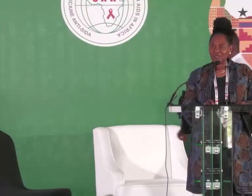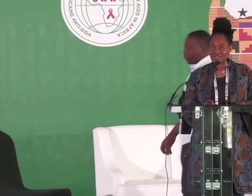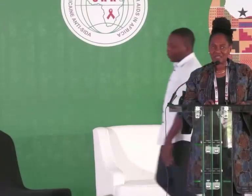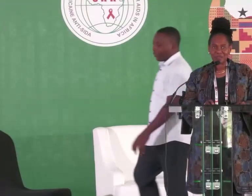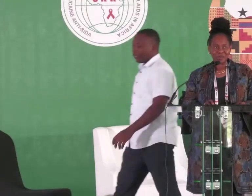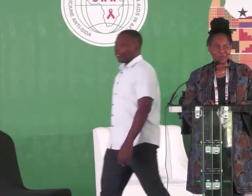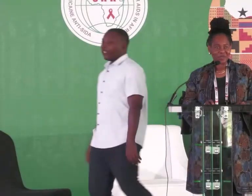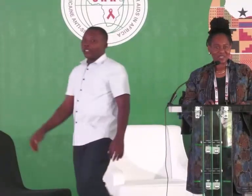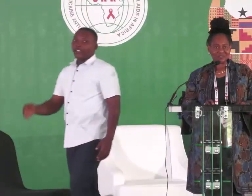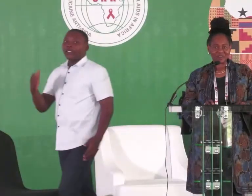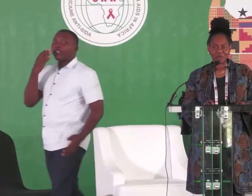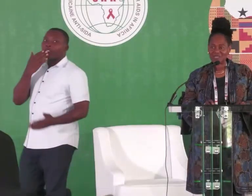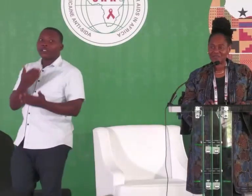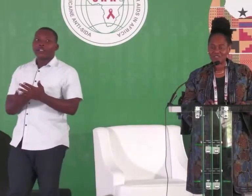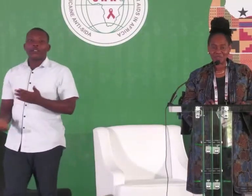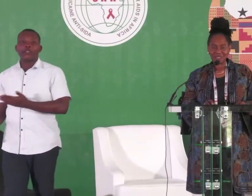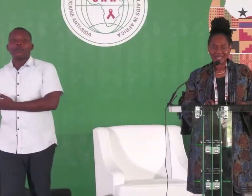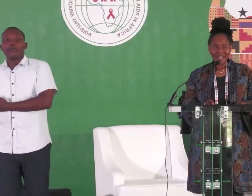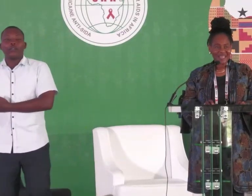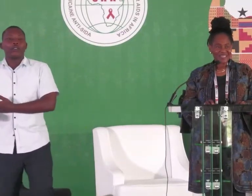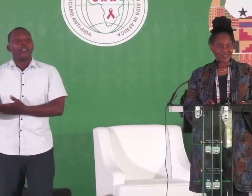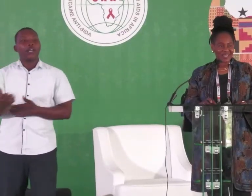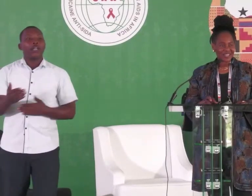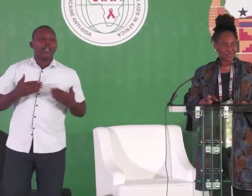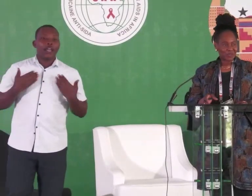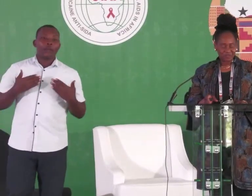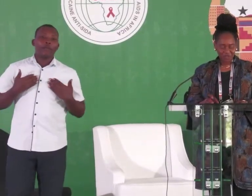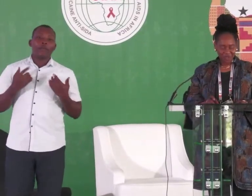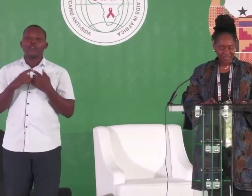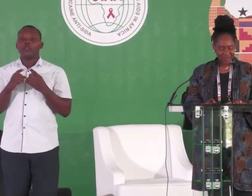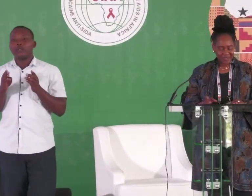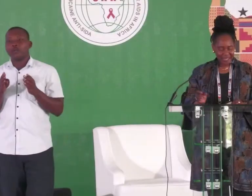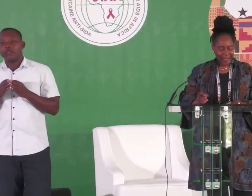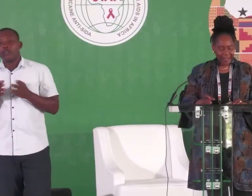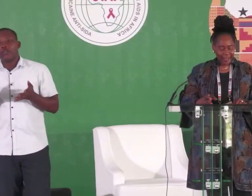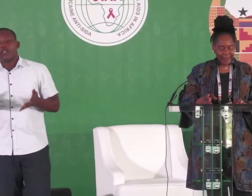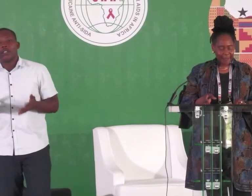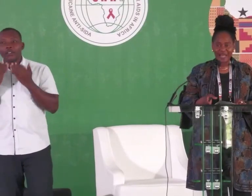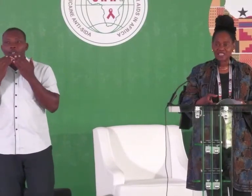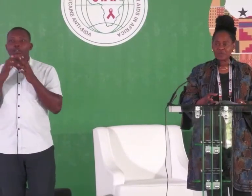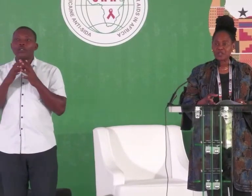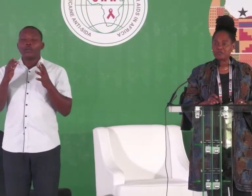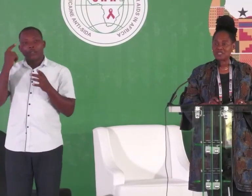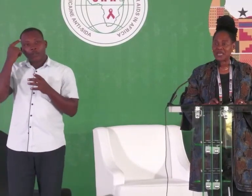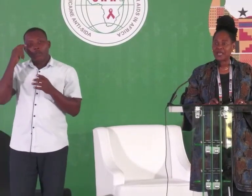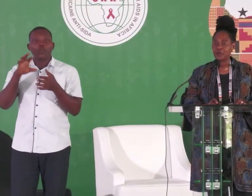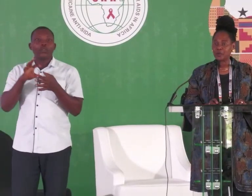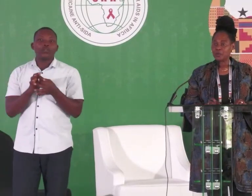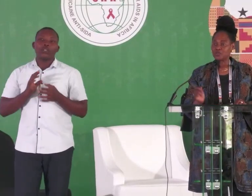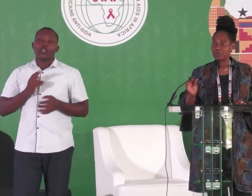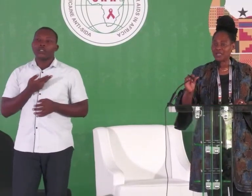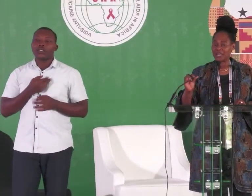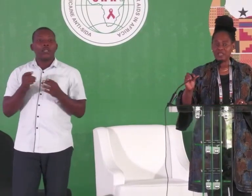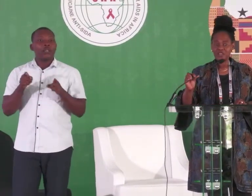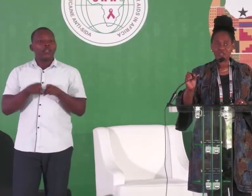to see you. We know it's a very hot afternoon, so thank you so much for joining us. As many of us here know,